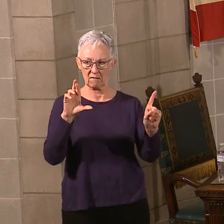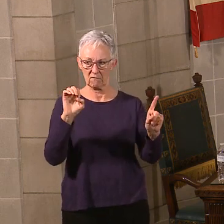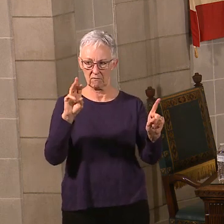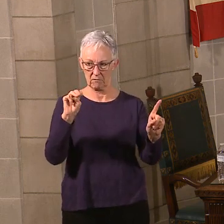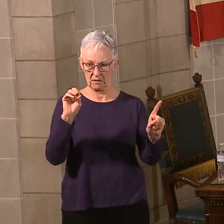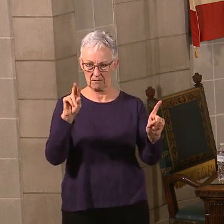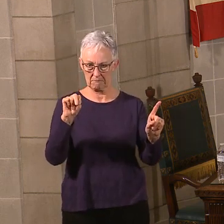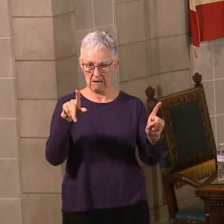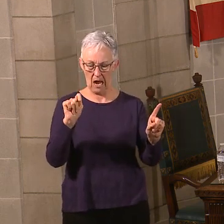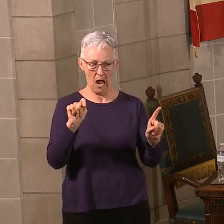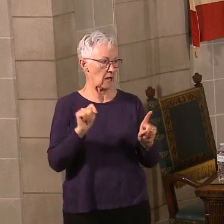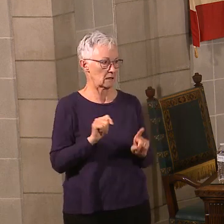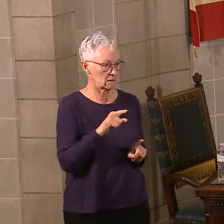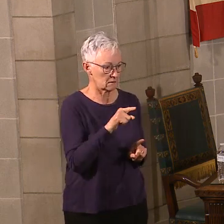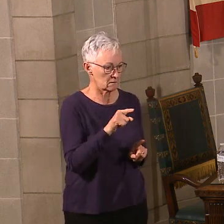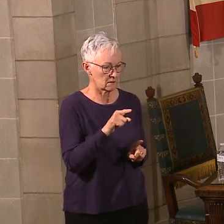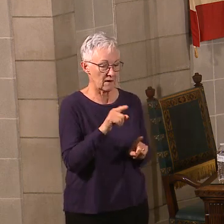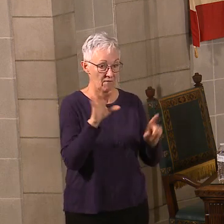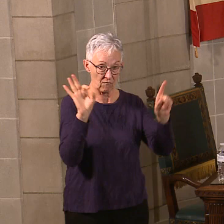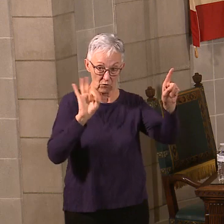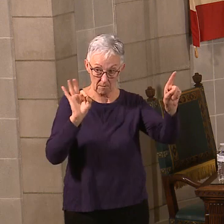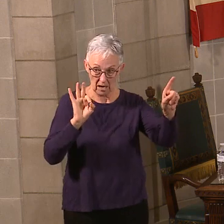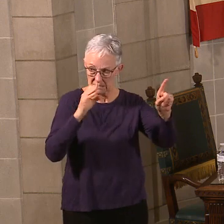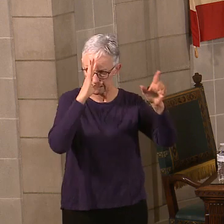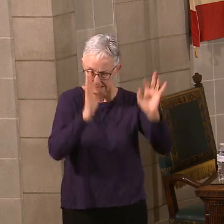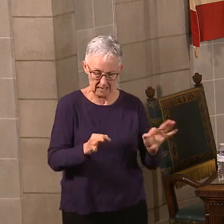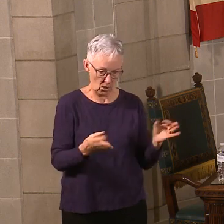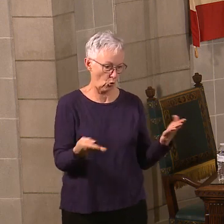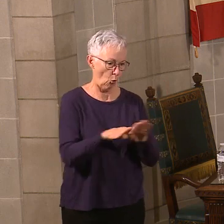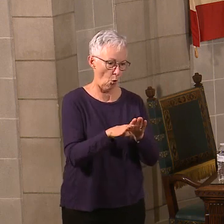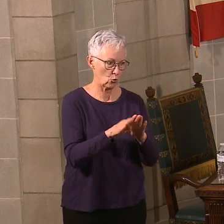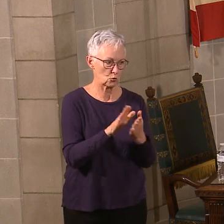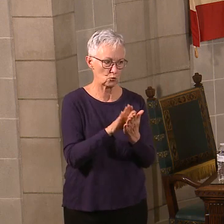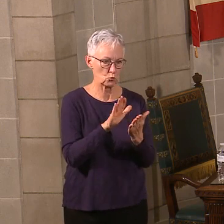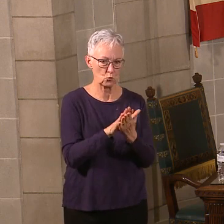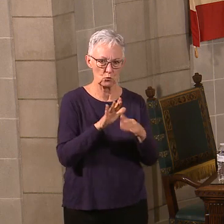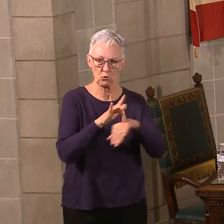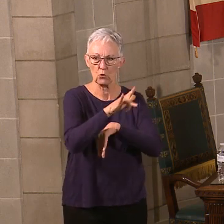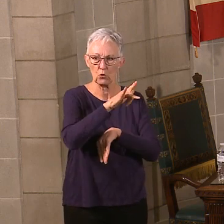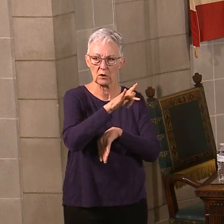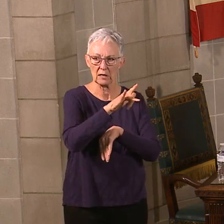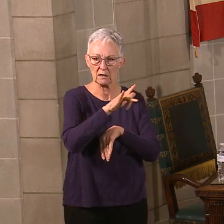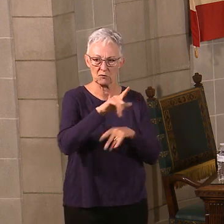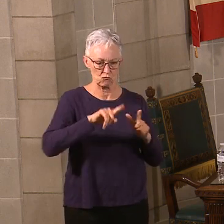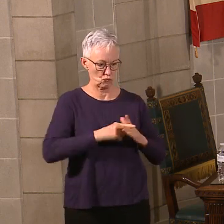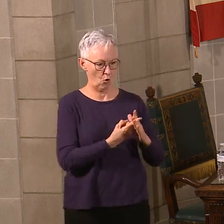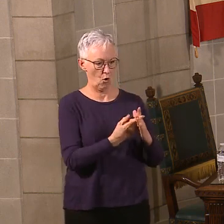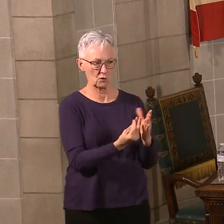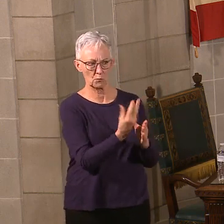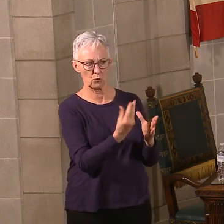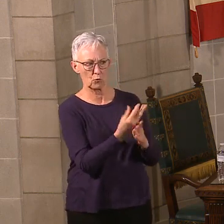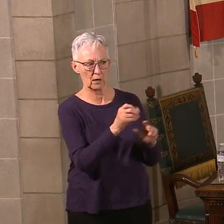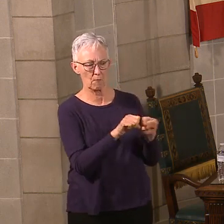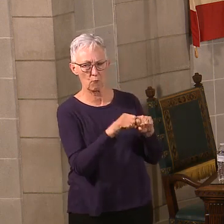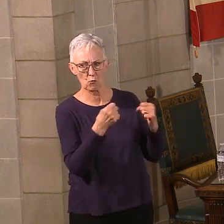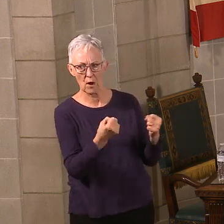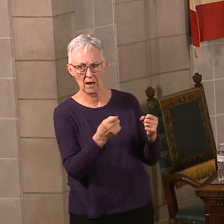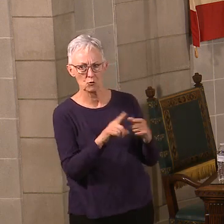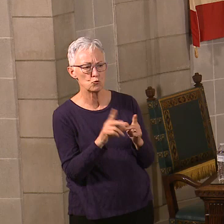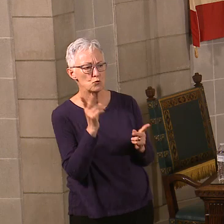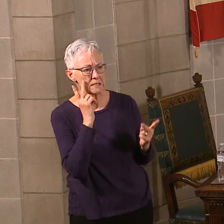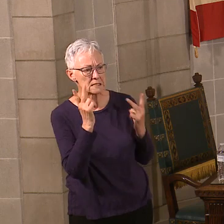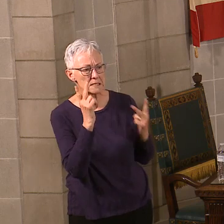he basically closed his schools March 9th and started spring break early, 3 days early. So, and actually Loganview and